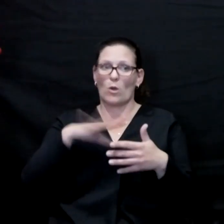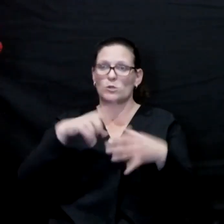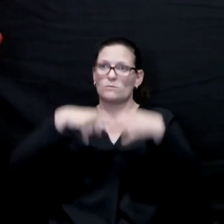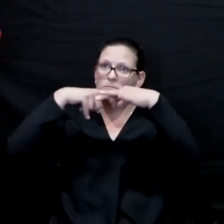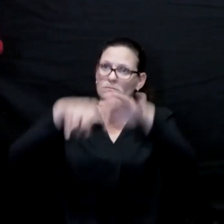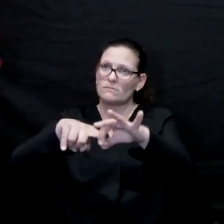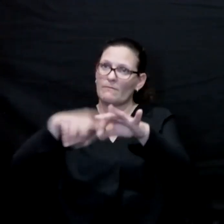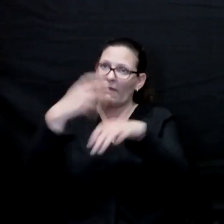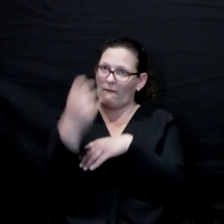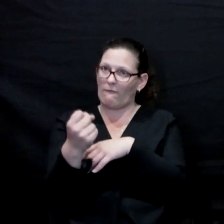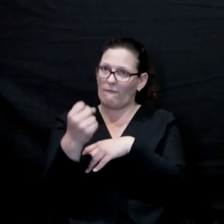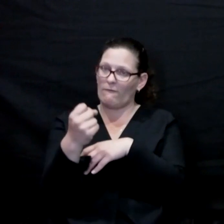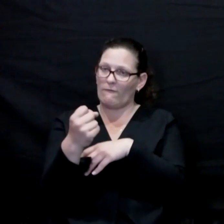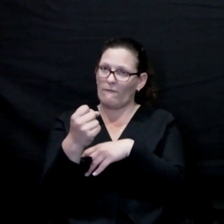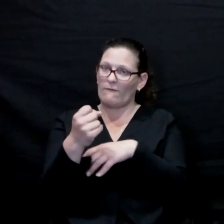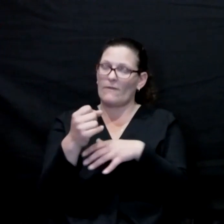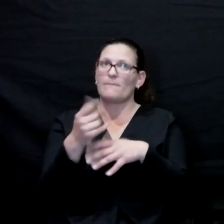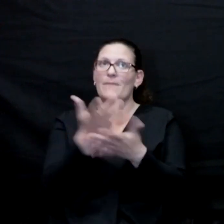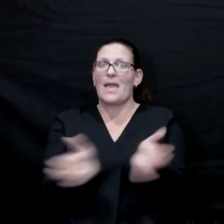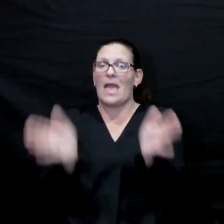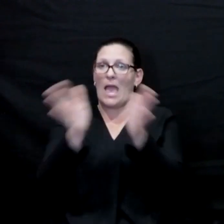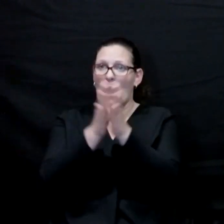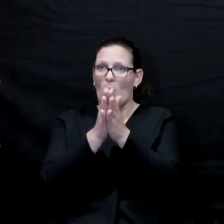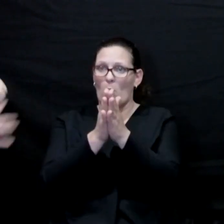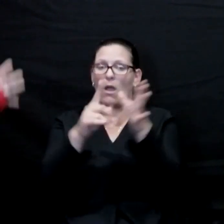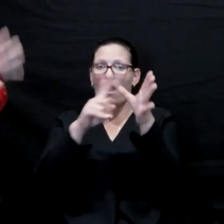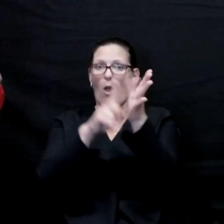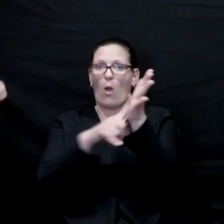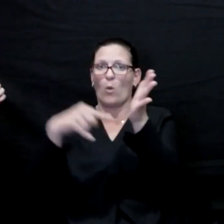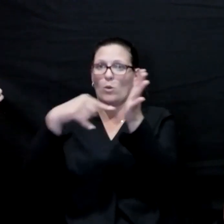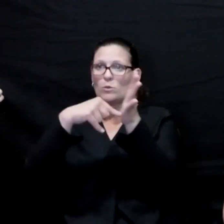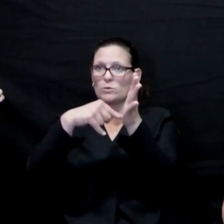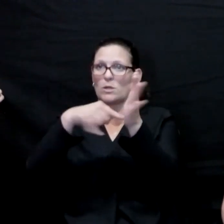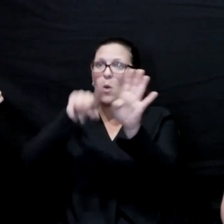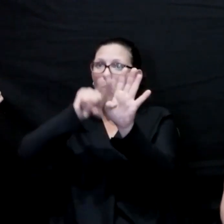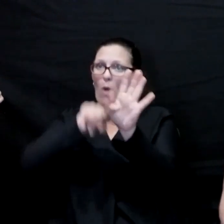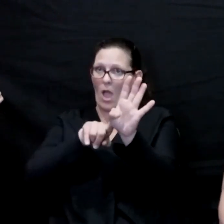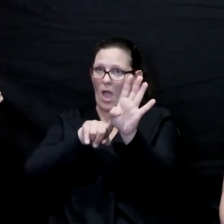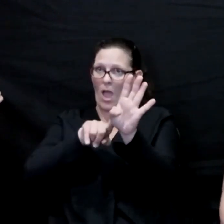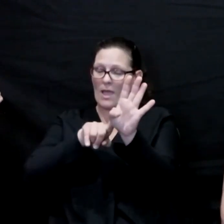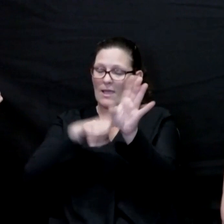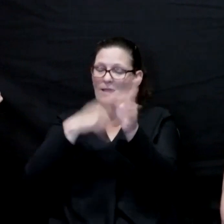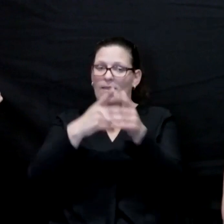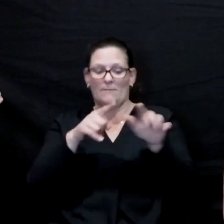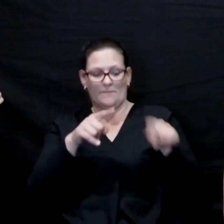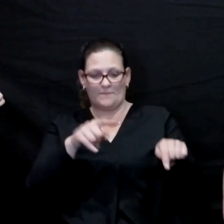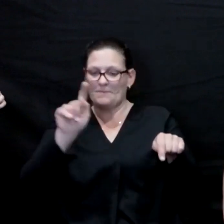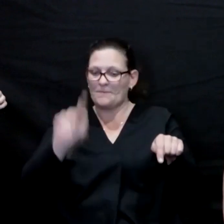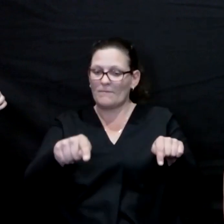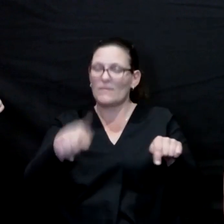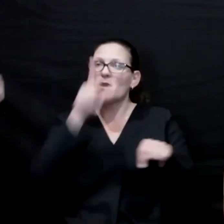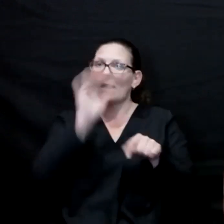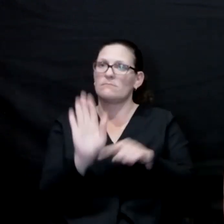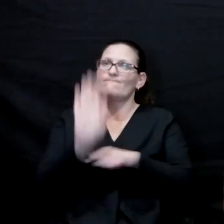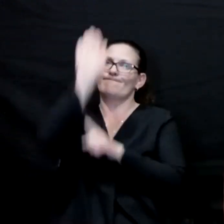can Alt-Y on the keyboard. That will raise your hand and let us know that you're wanting to speak or sign your question.